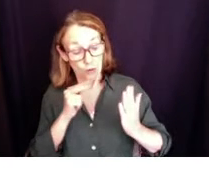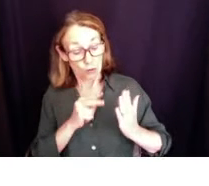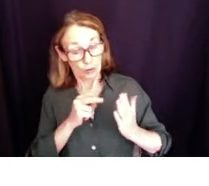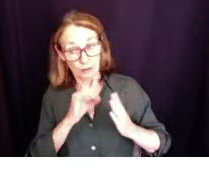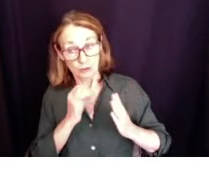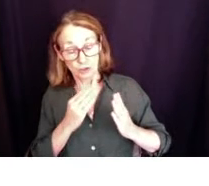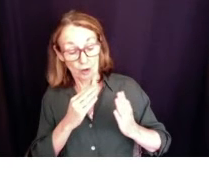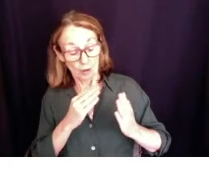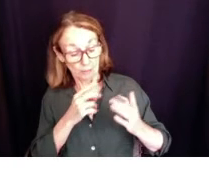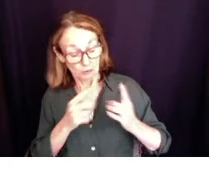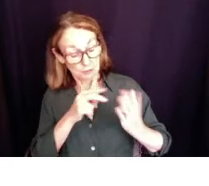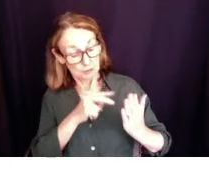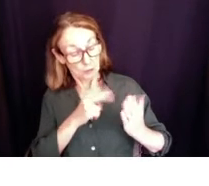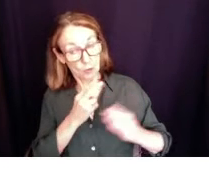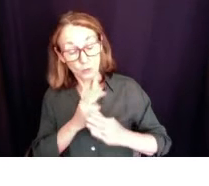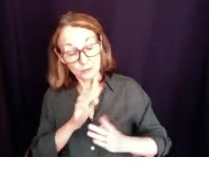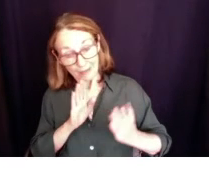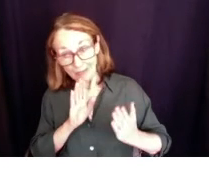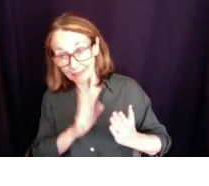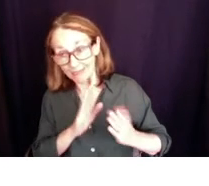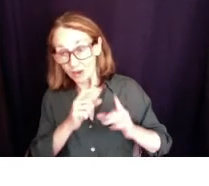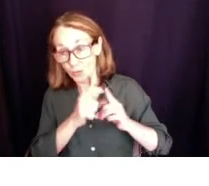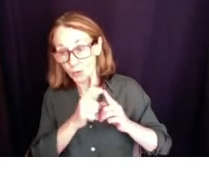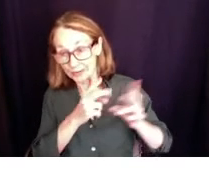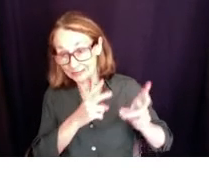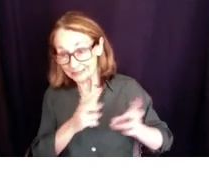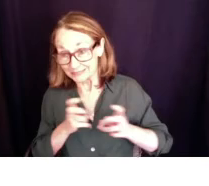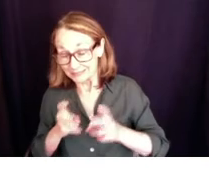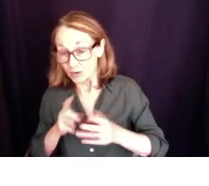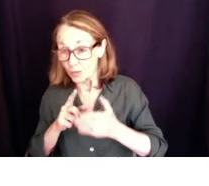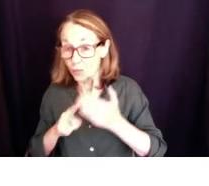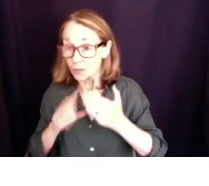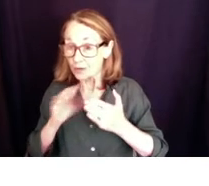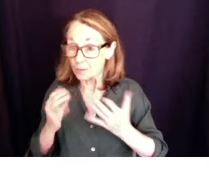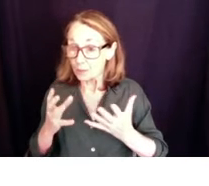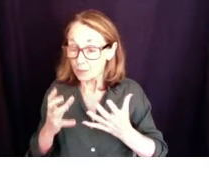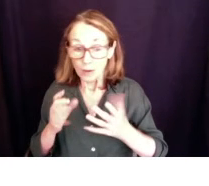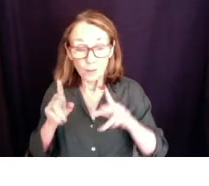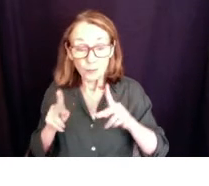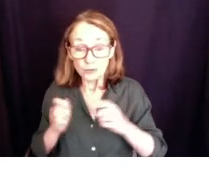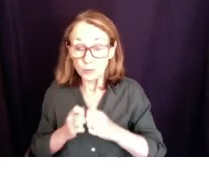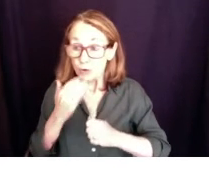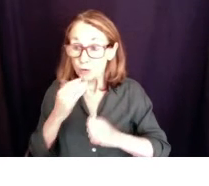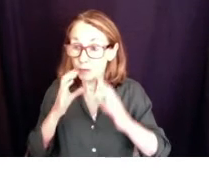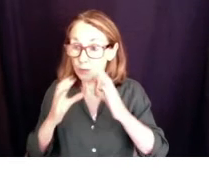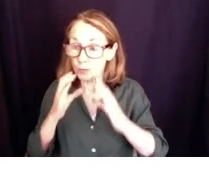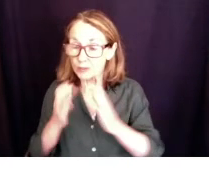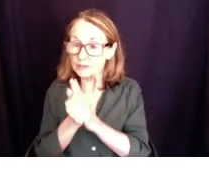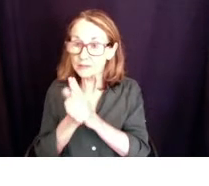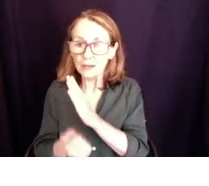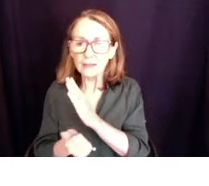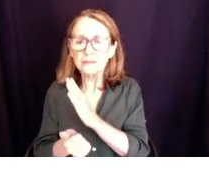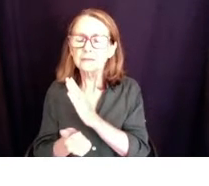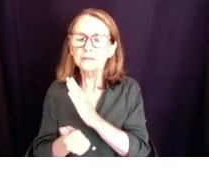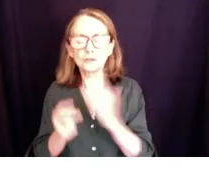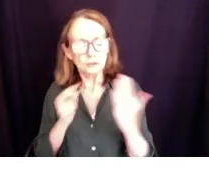can look at a job description and use their wording, what the company is looking for. If they're looking for someone with good